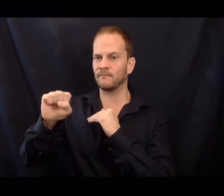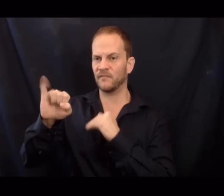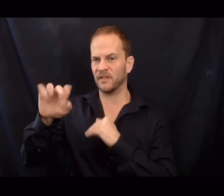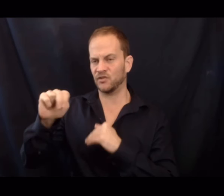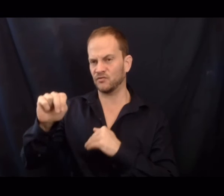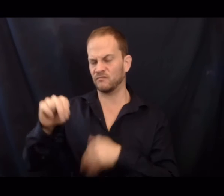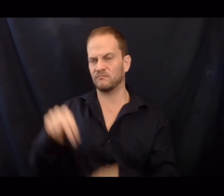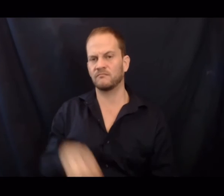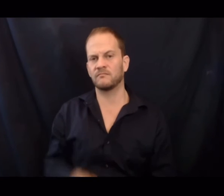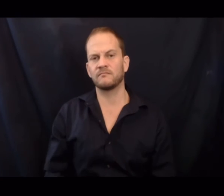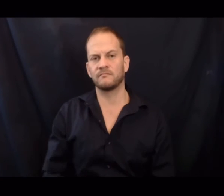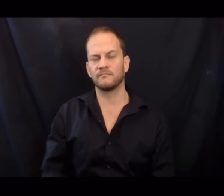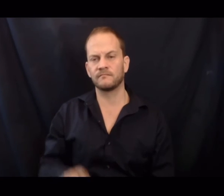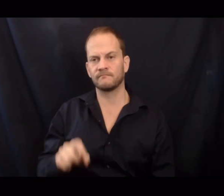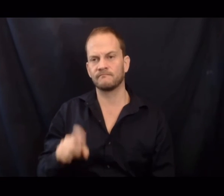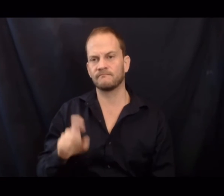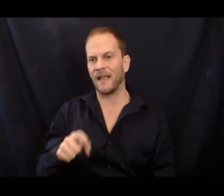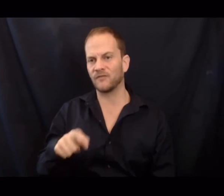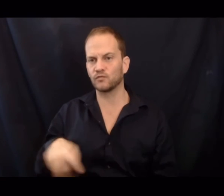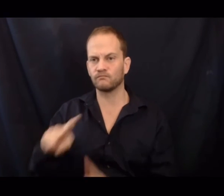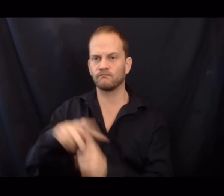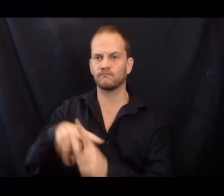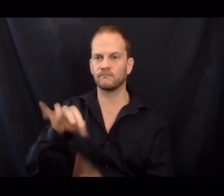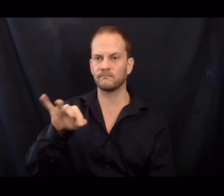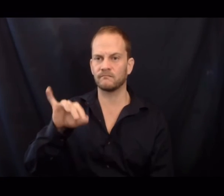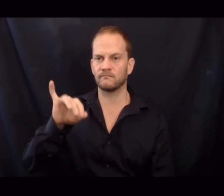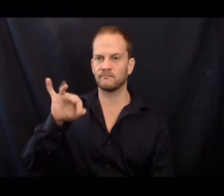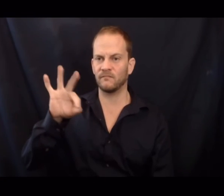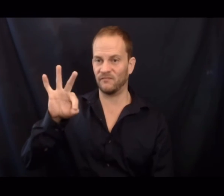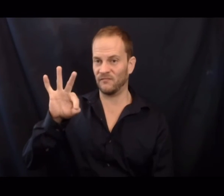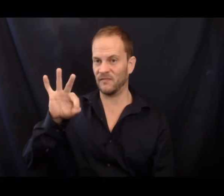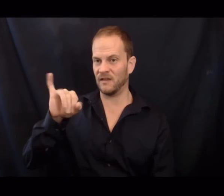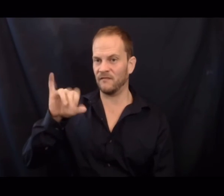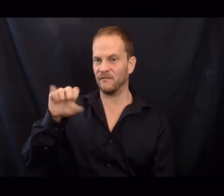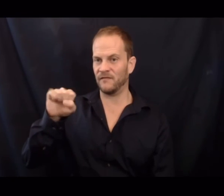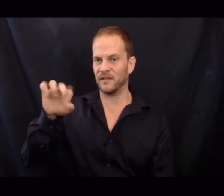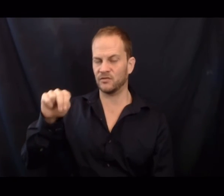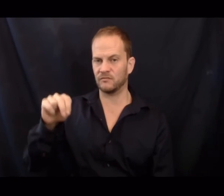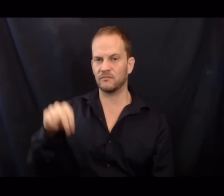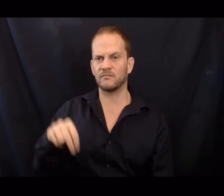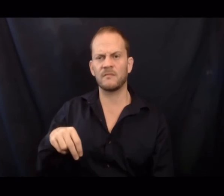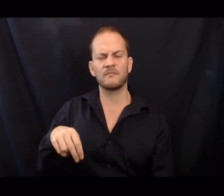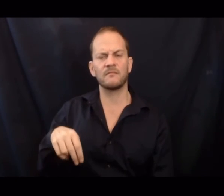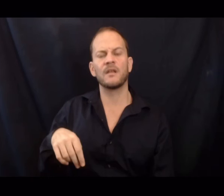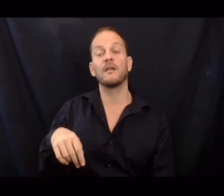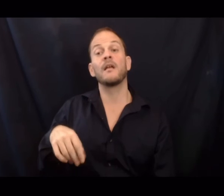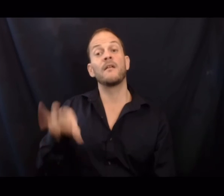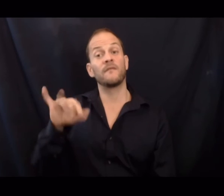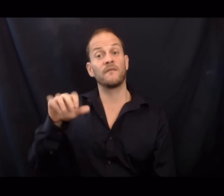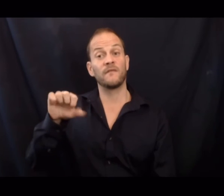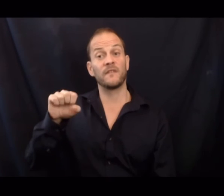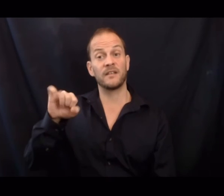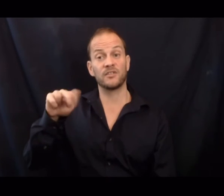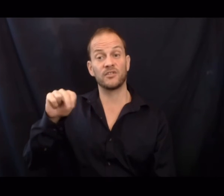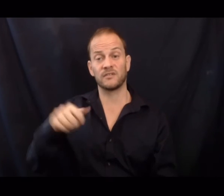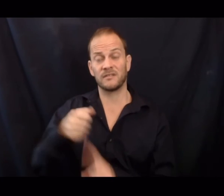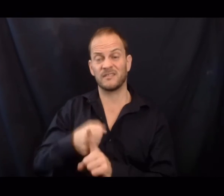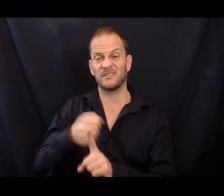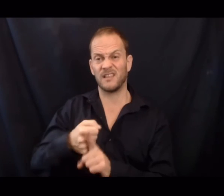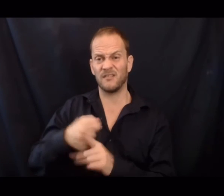actually a chain reaction in which one atom splits and that releases neutrons, which attack another atom basically,